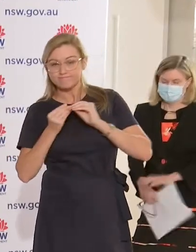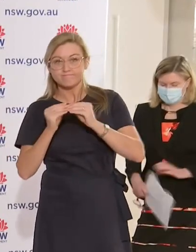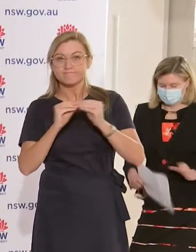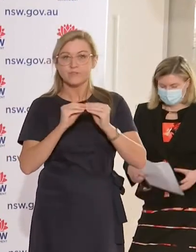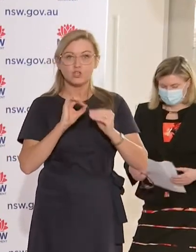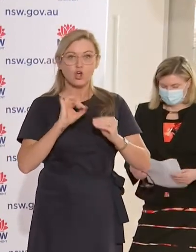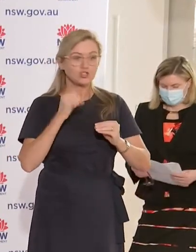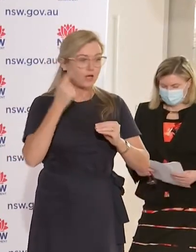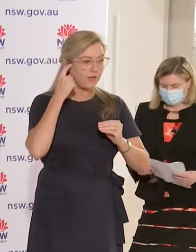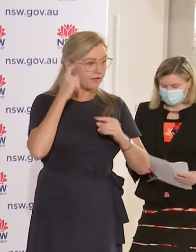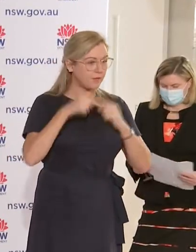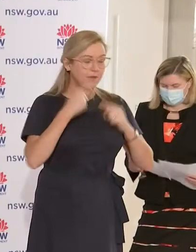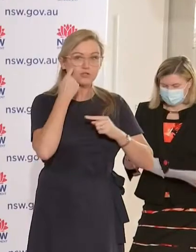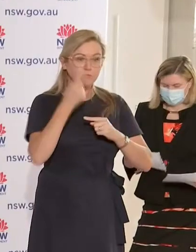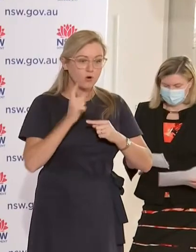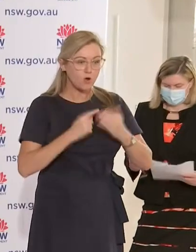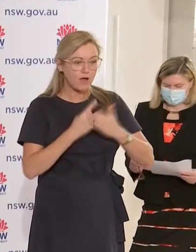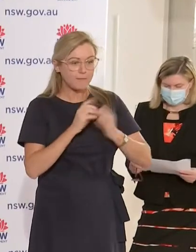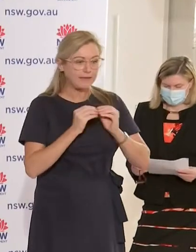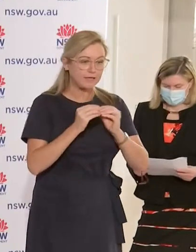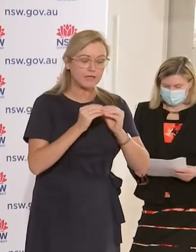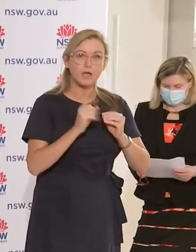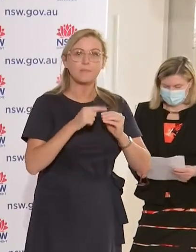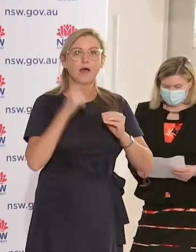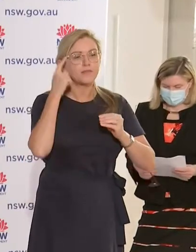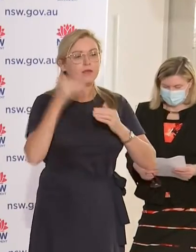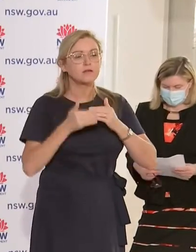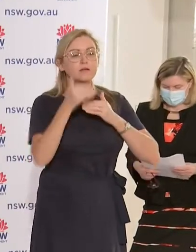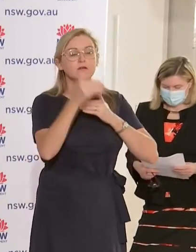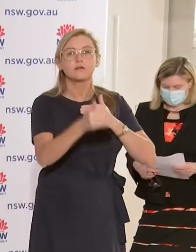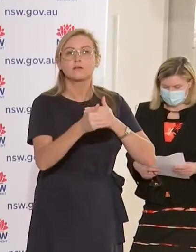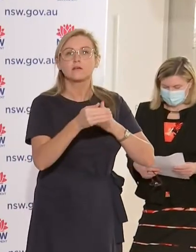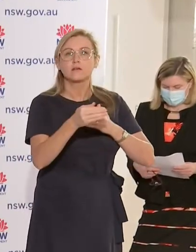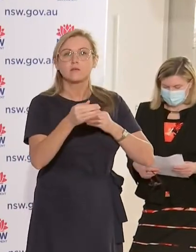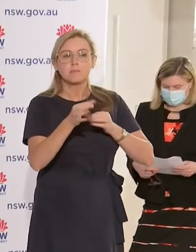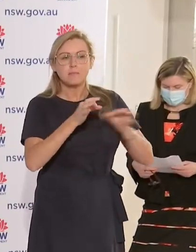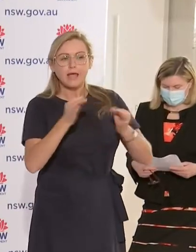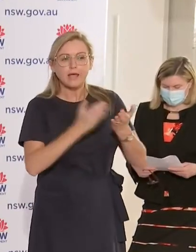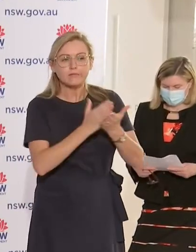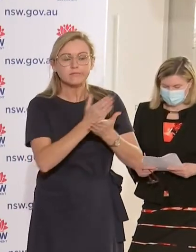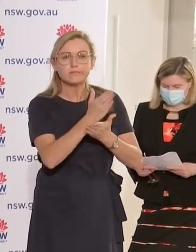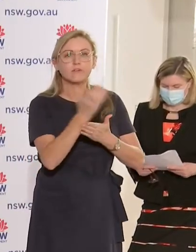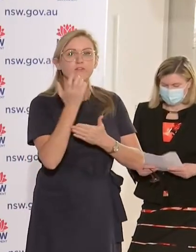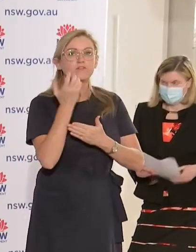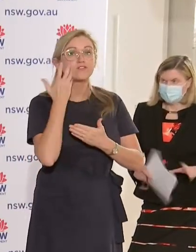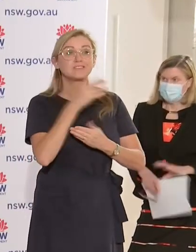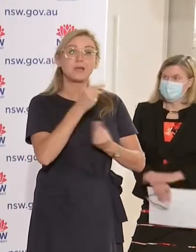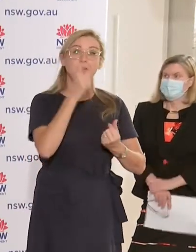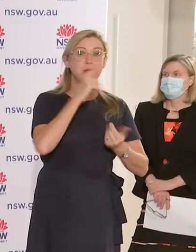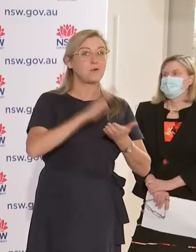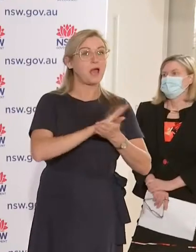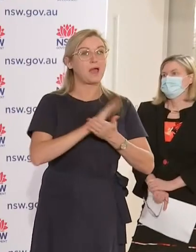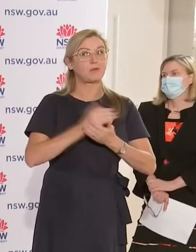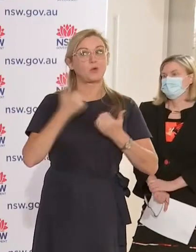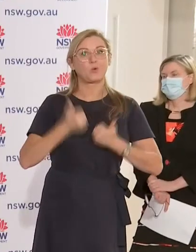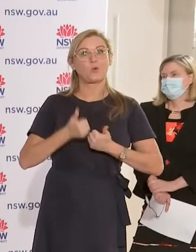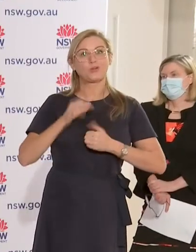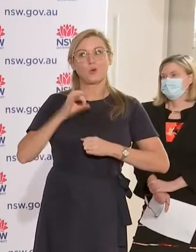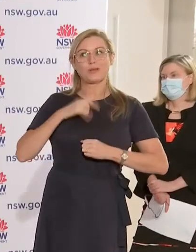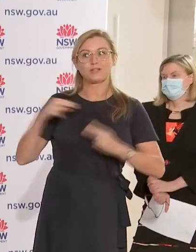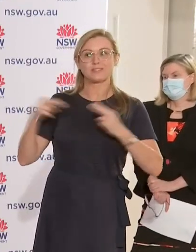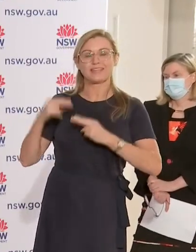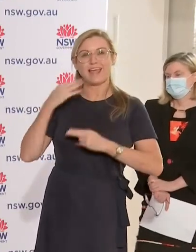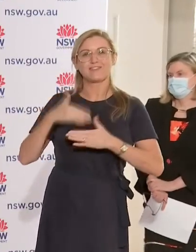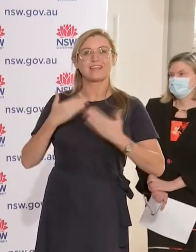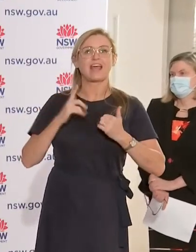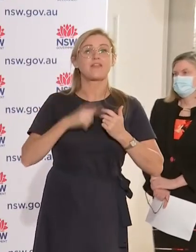managing every day. So please be assured that I will be a regular feature. That might please some people and that may not please some people. I'll still